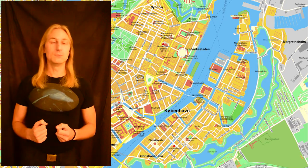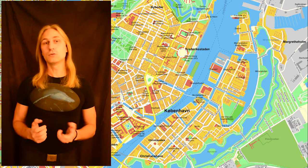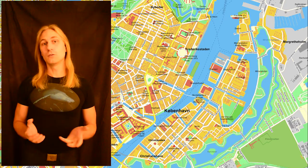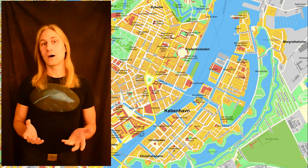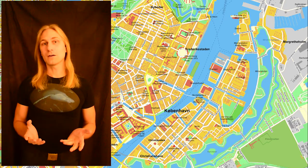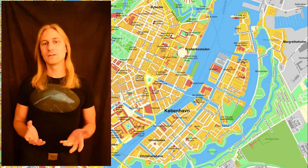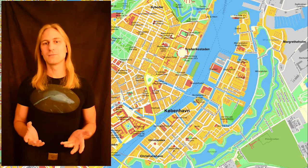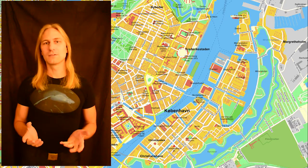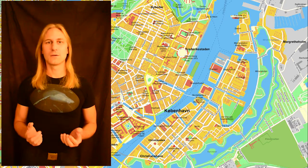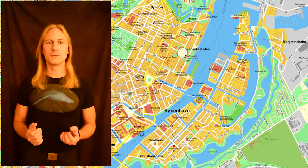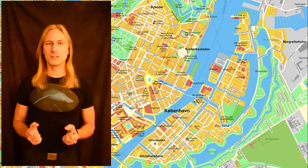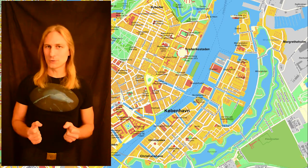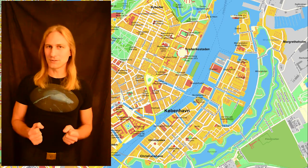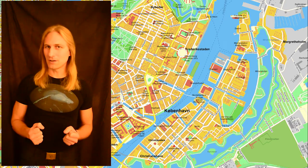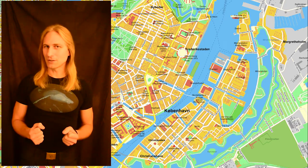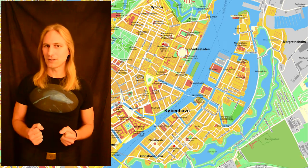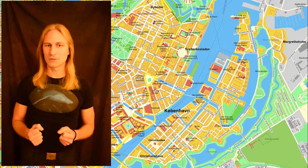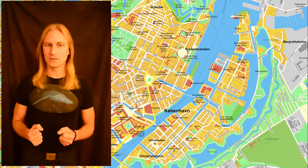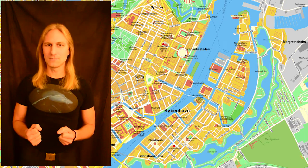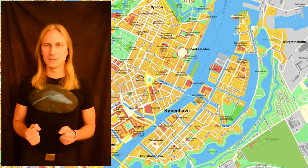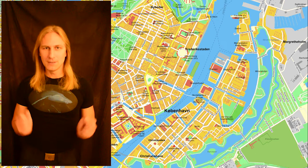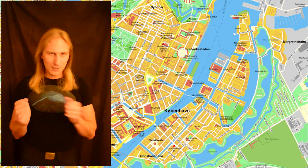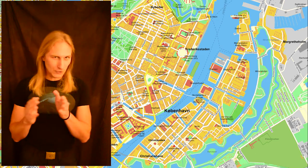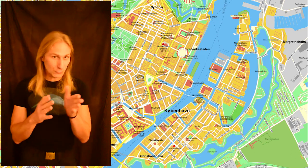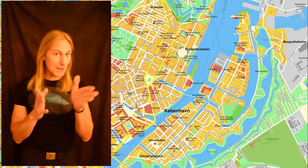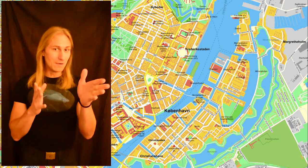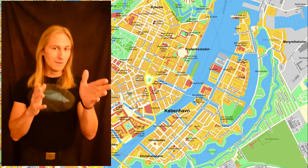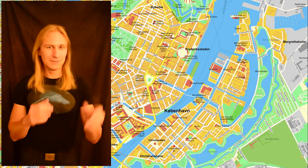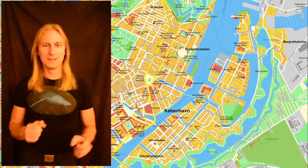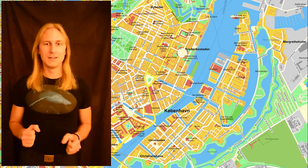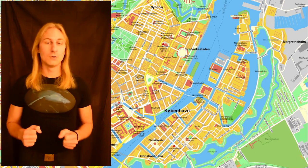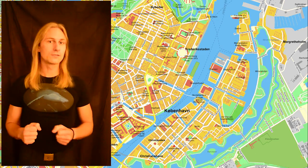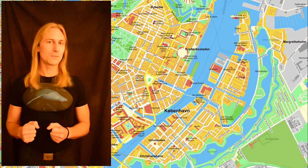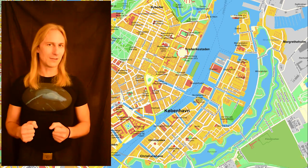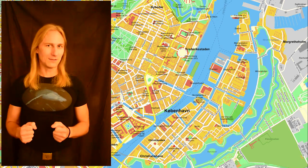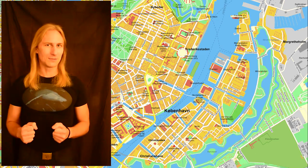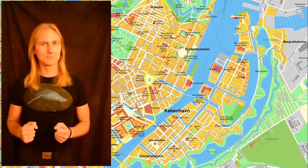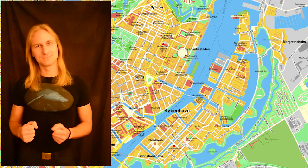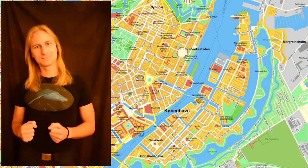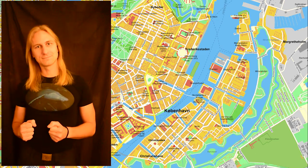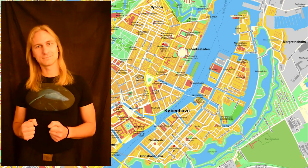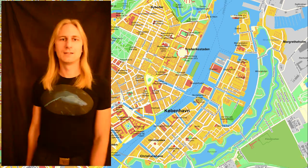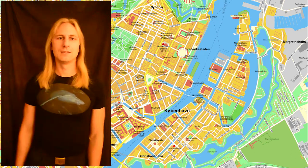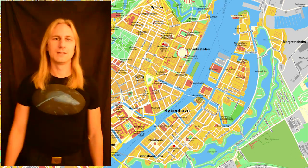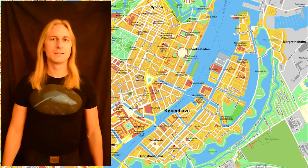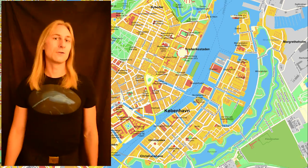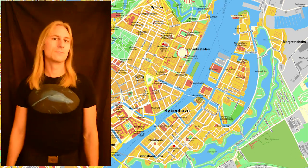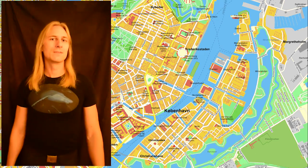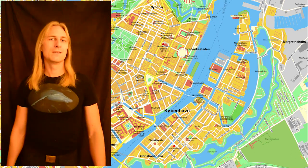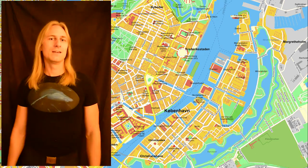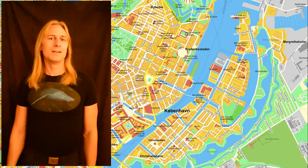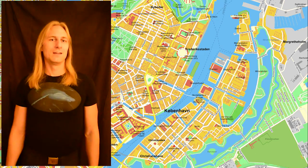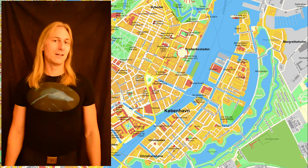a beautiful park, some interesting architecture, a trail, or something else.